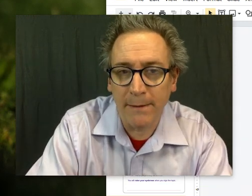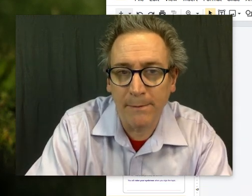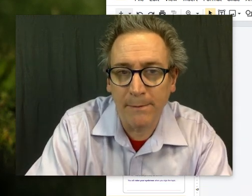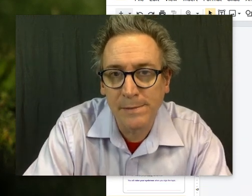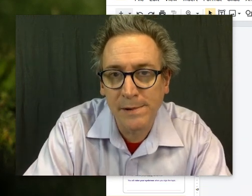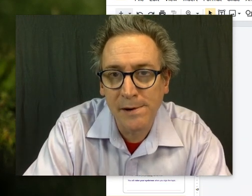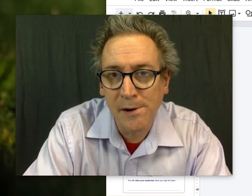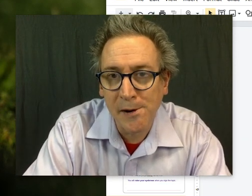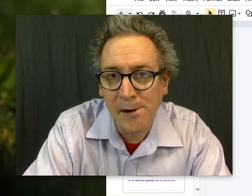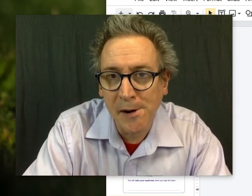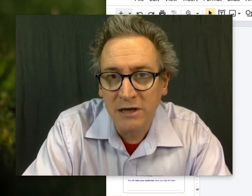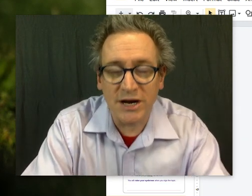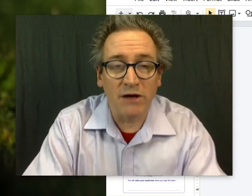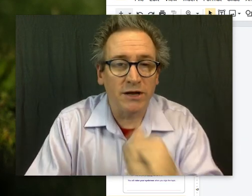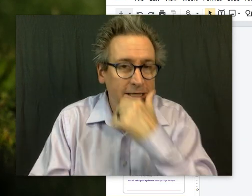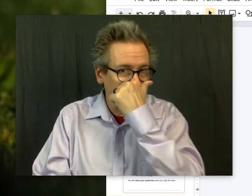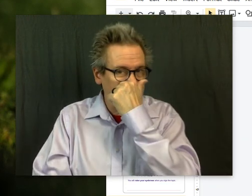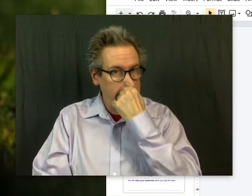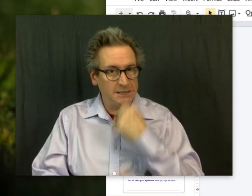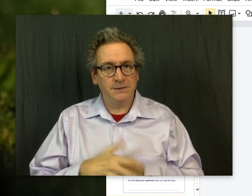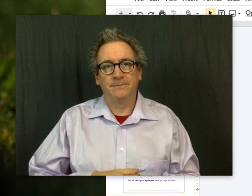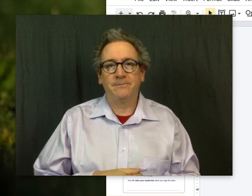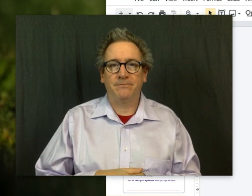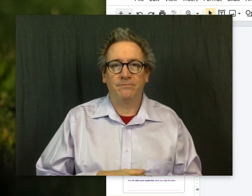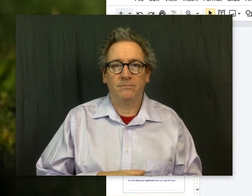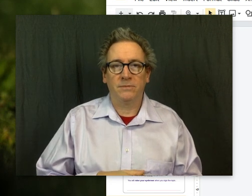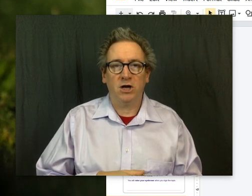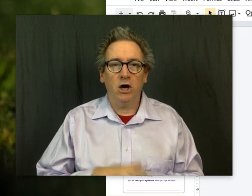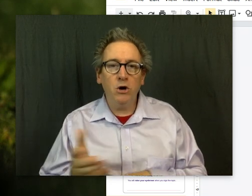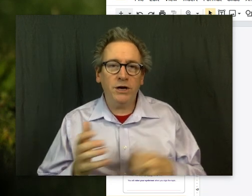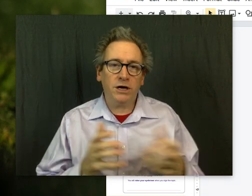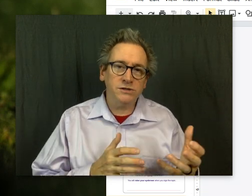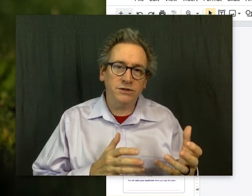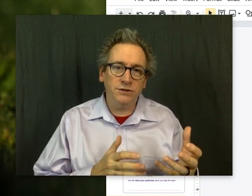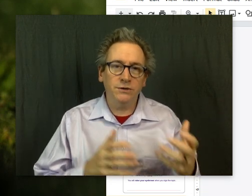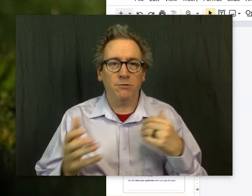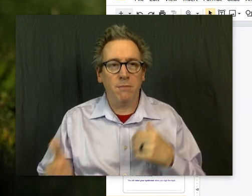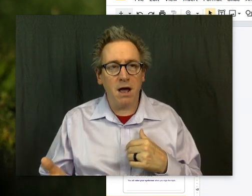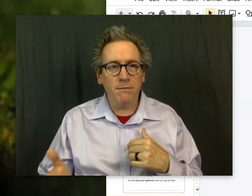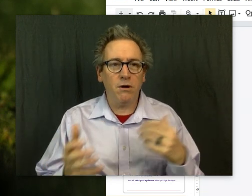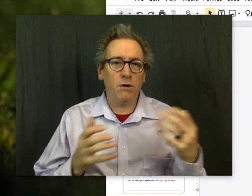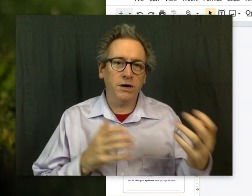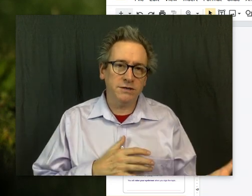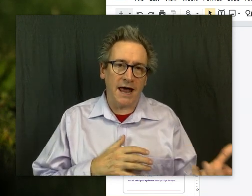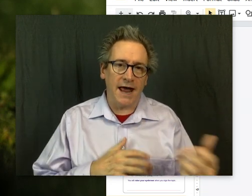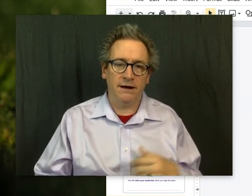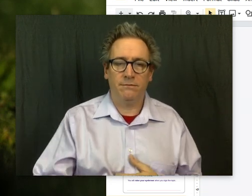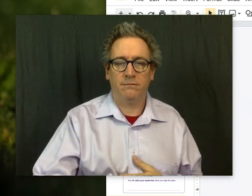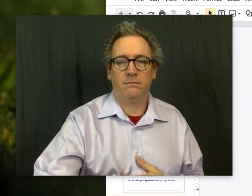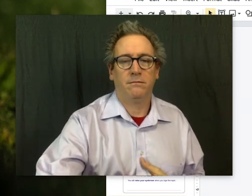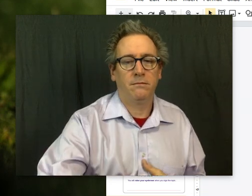right. So now the next set of sentences. Who are you closer to, your mom or your